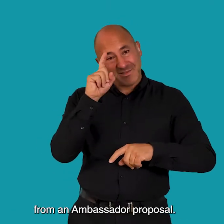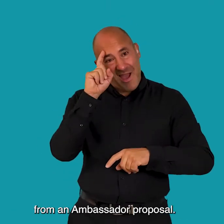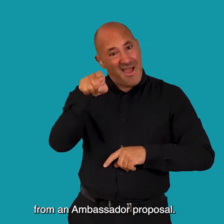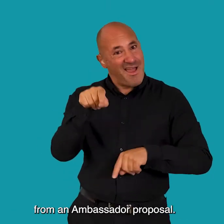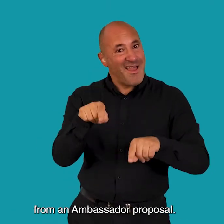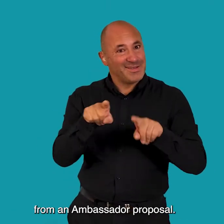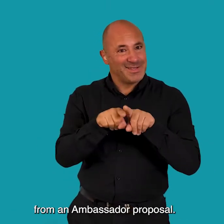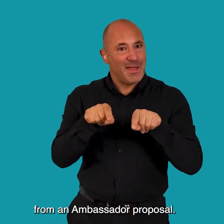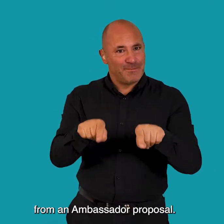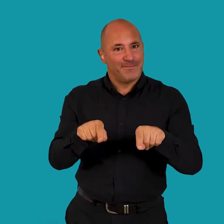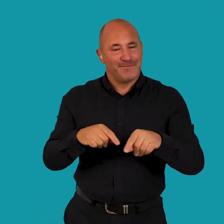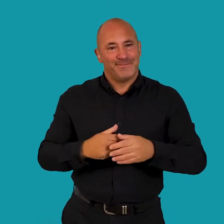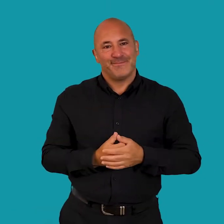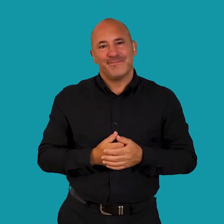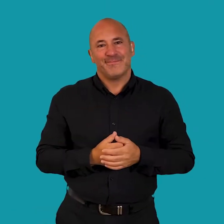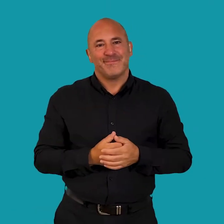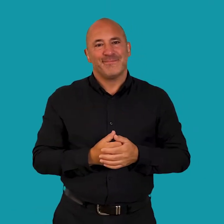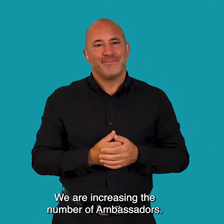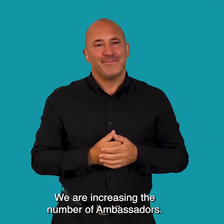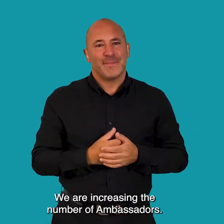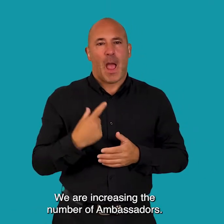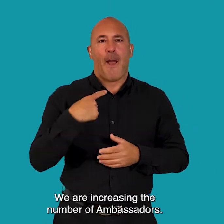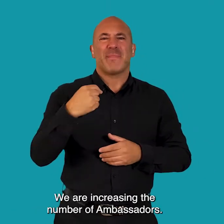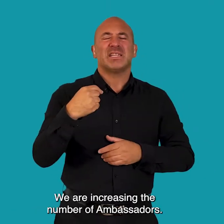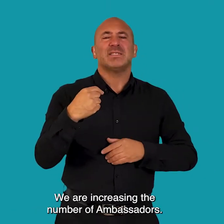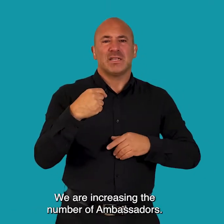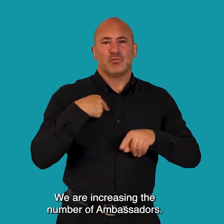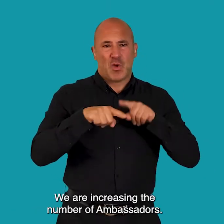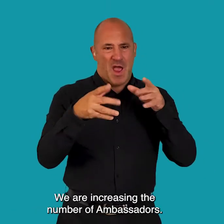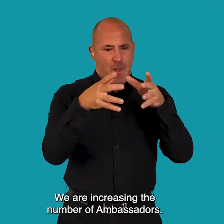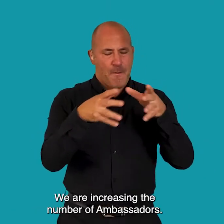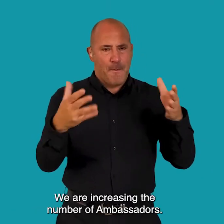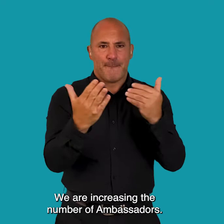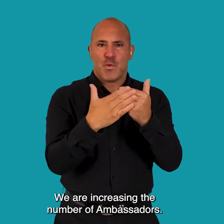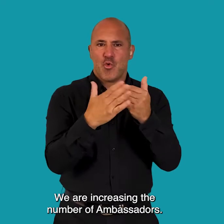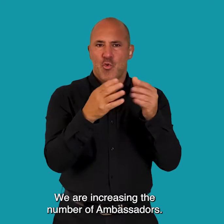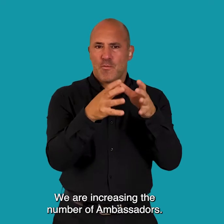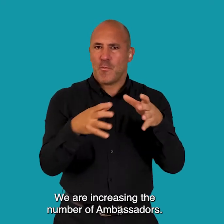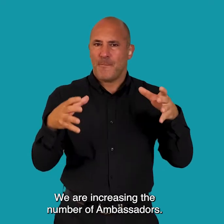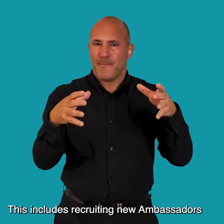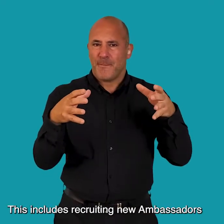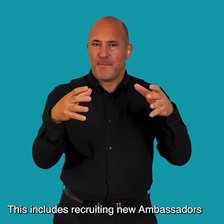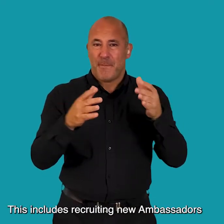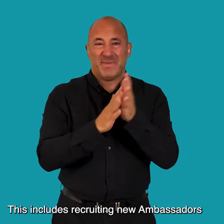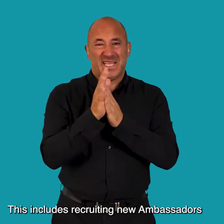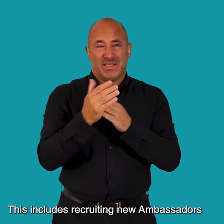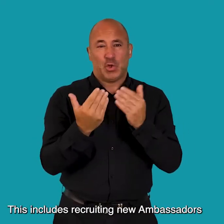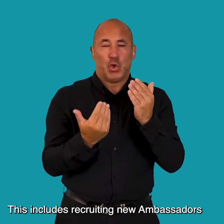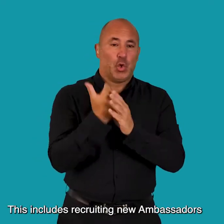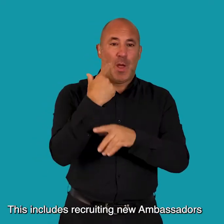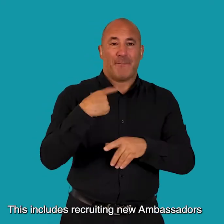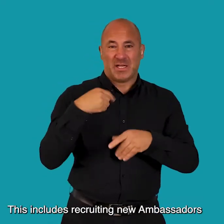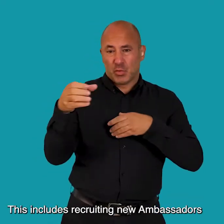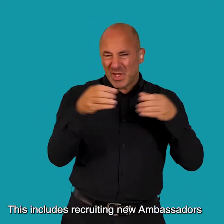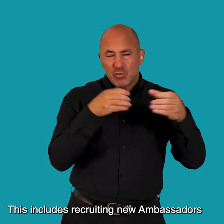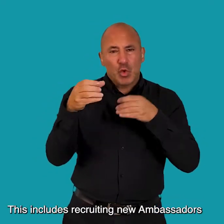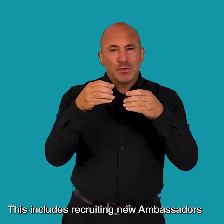ambassador proposal. We are increasing the number of ambassadors. This includes recruiting new ambassadors